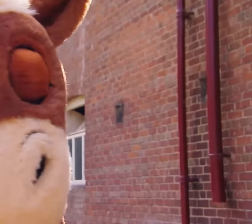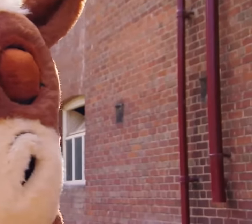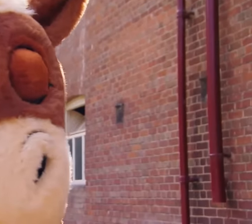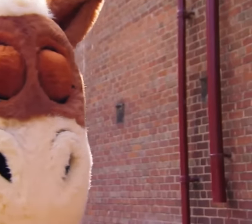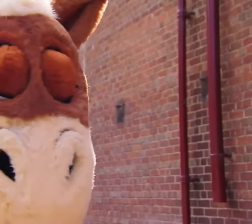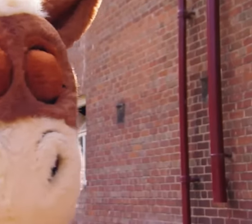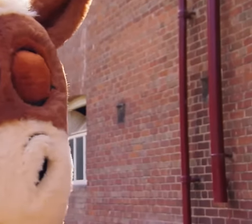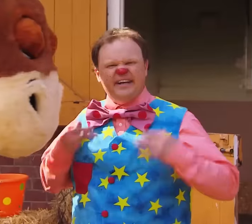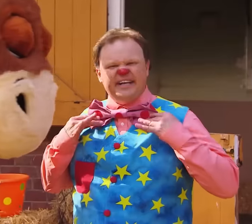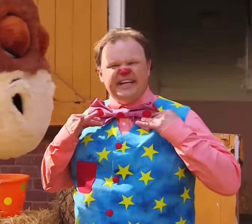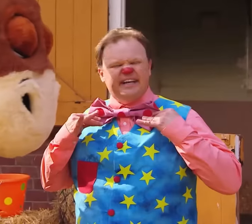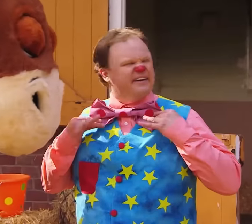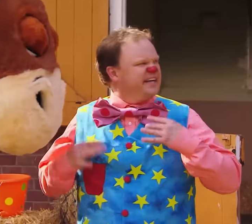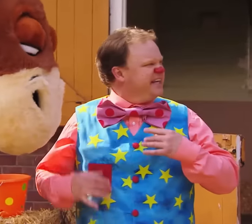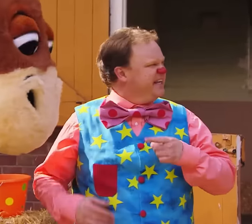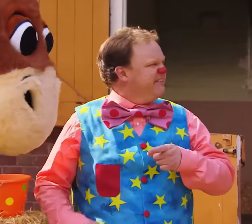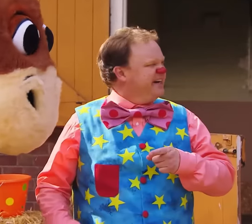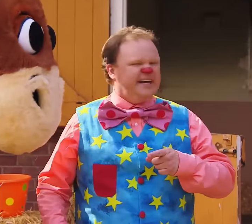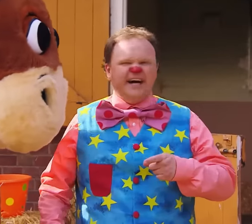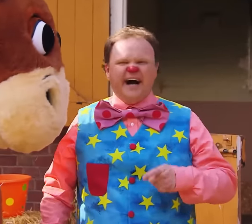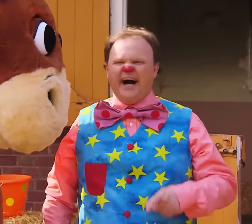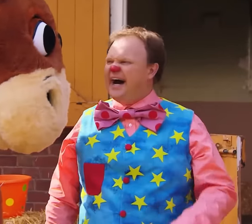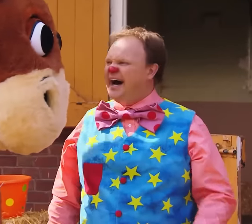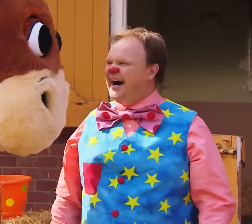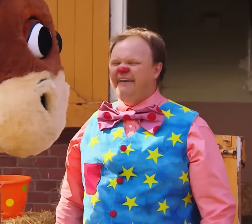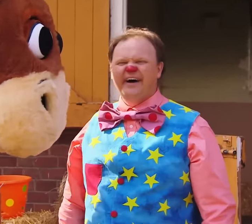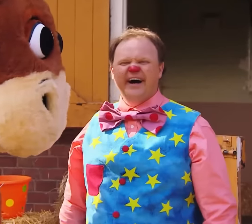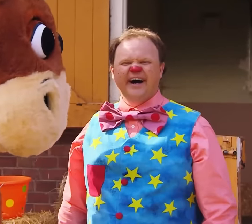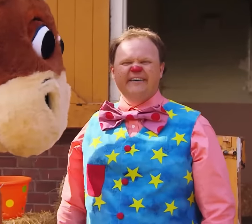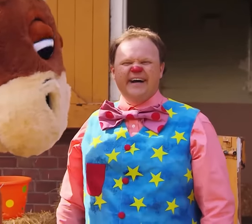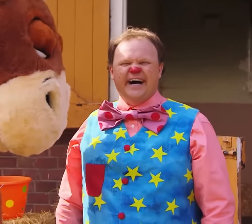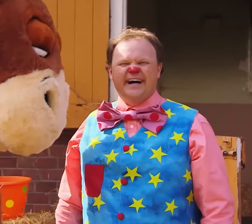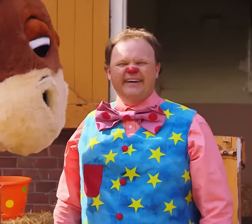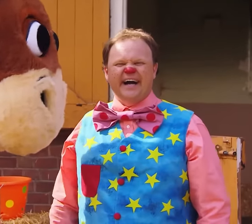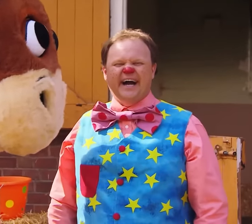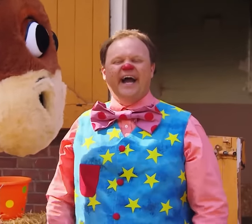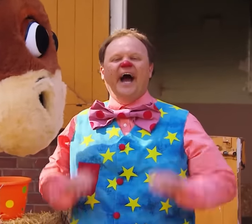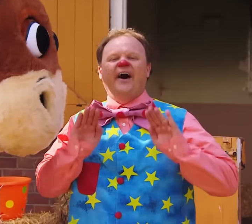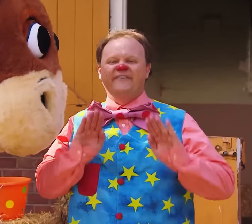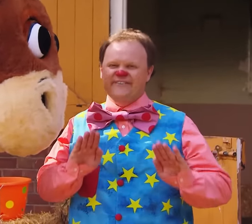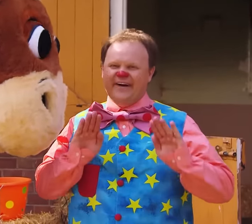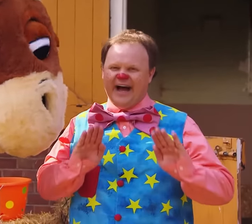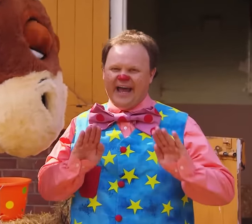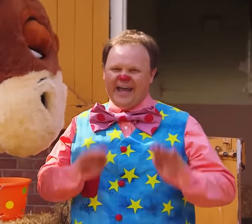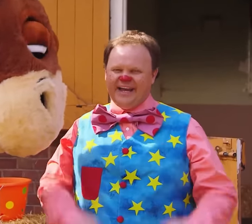No, Mr Tumble, you're speaking cat, not horse. Wait.